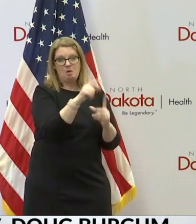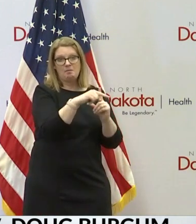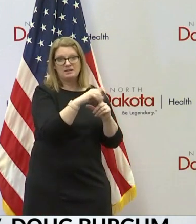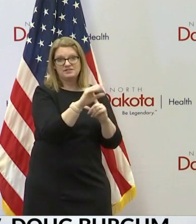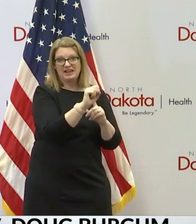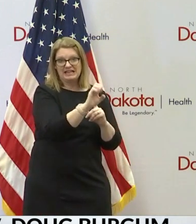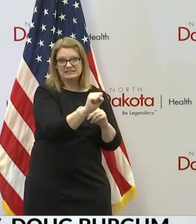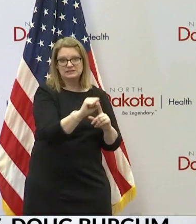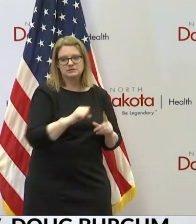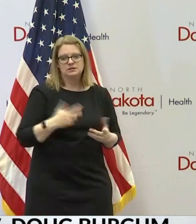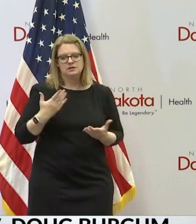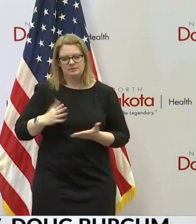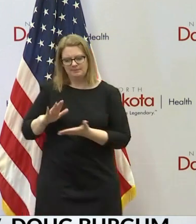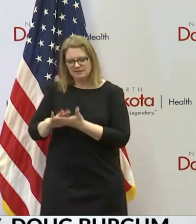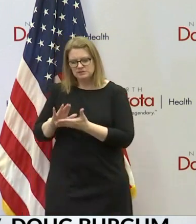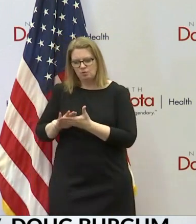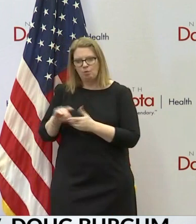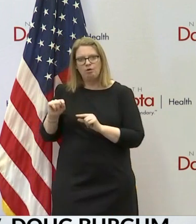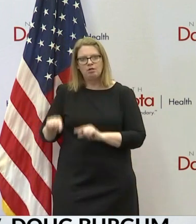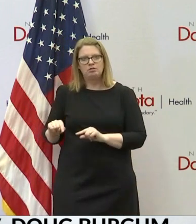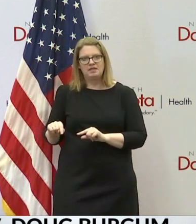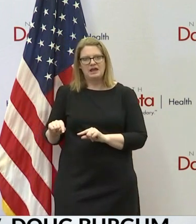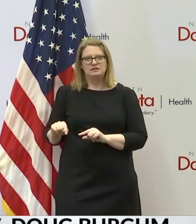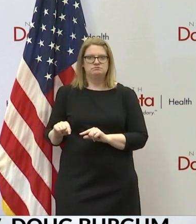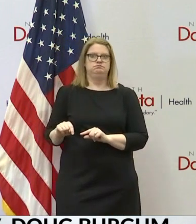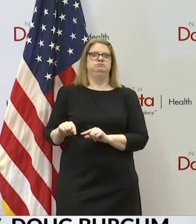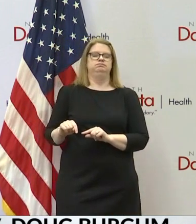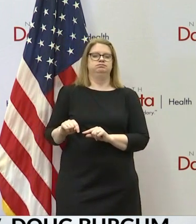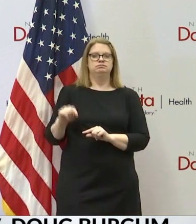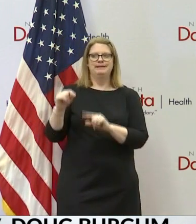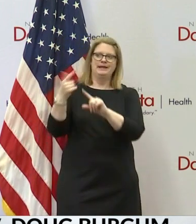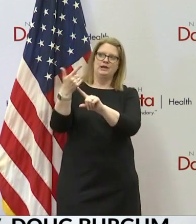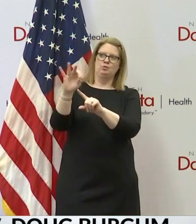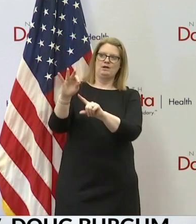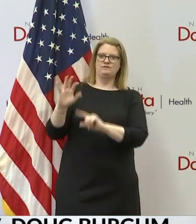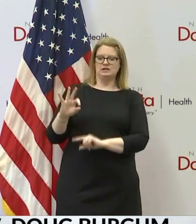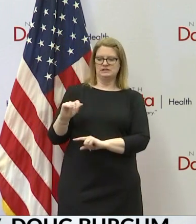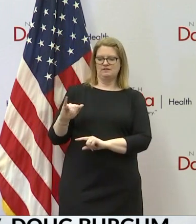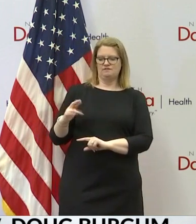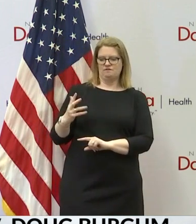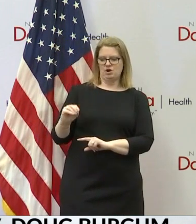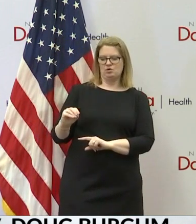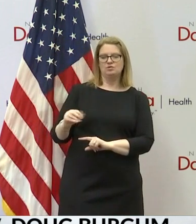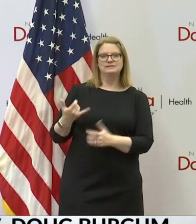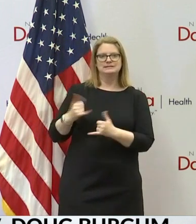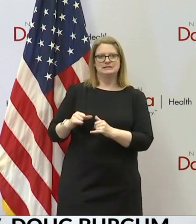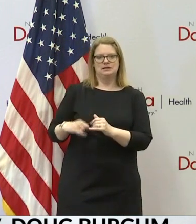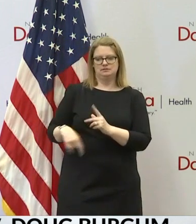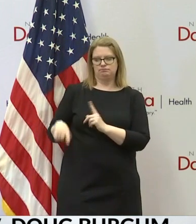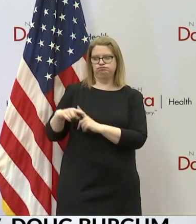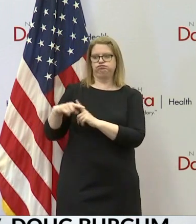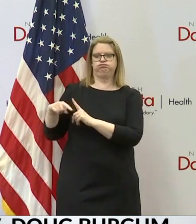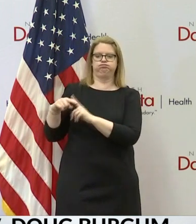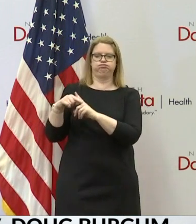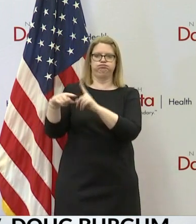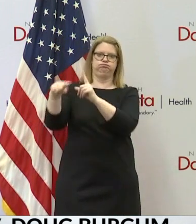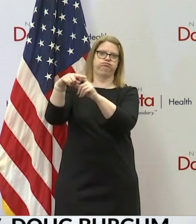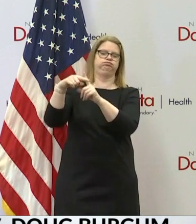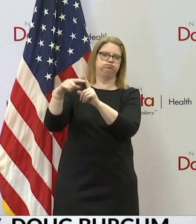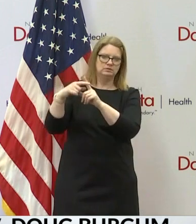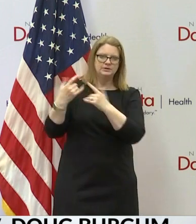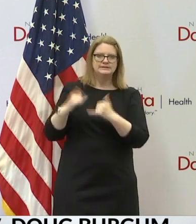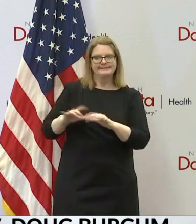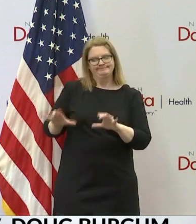school that might be in the center of Grand Forks or Fargo, where we're still actively in the battle against the